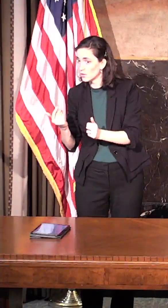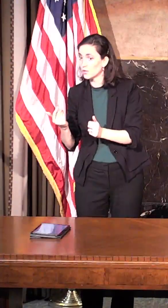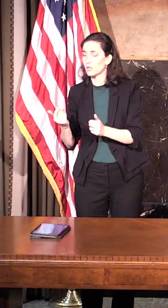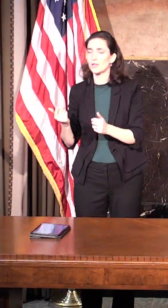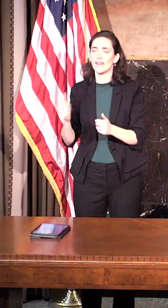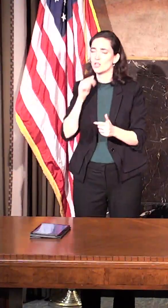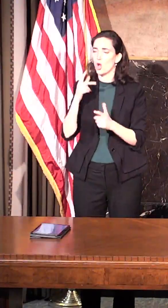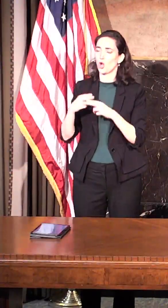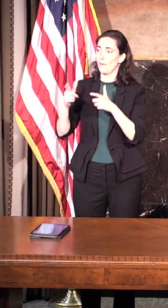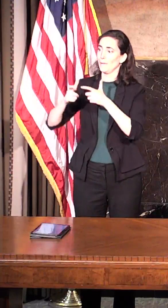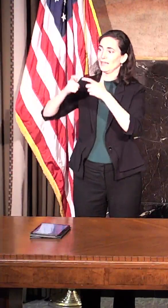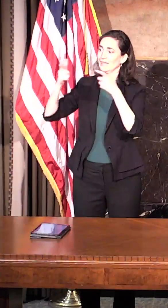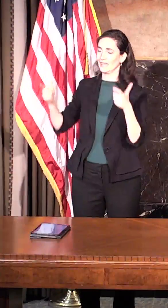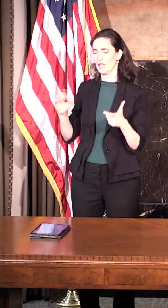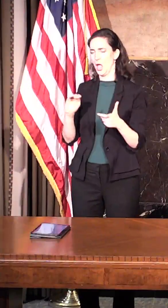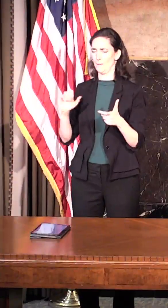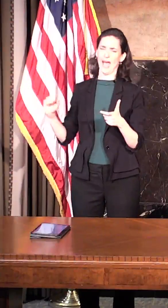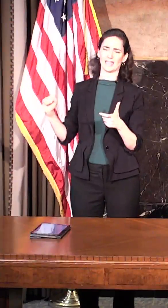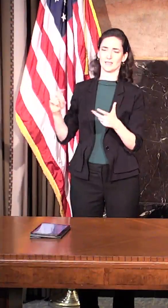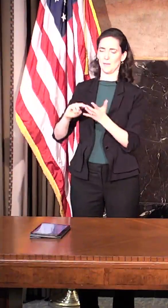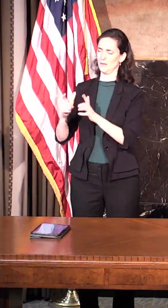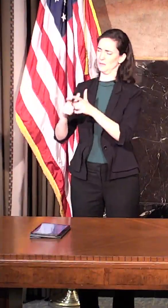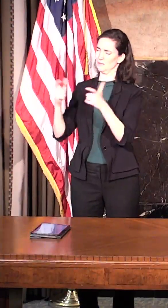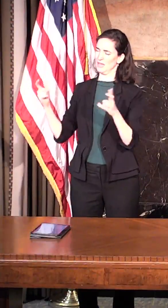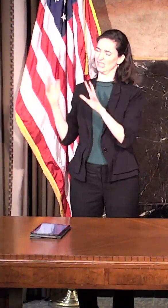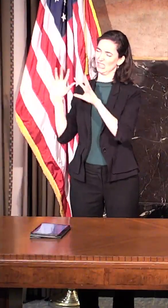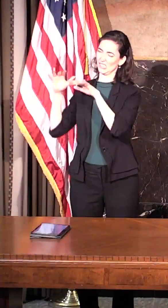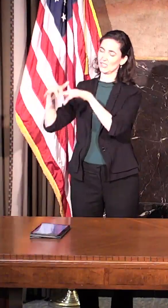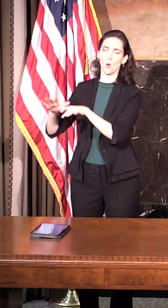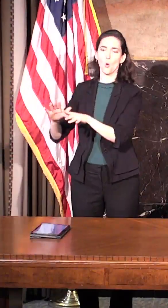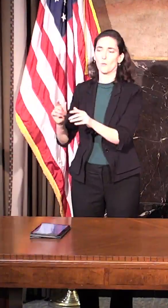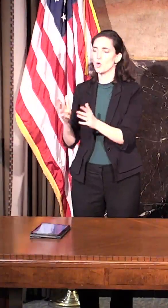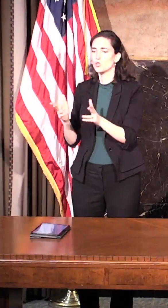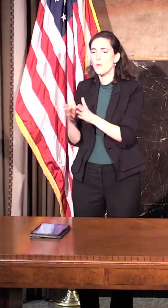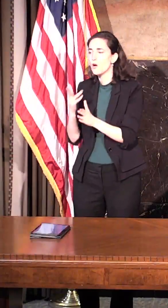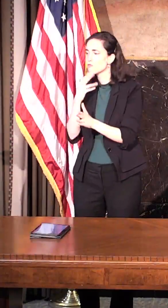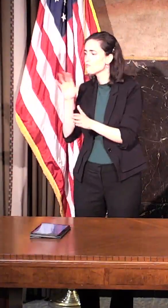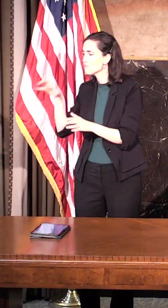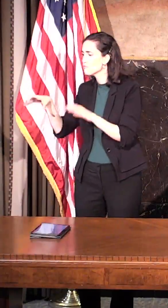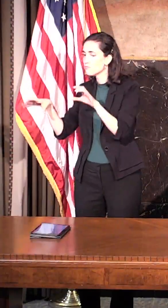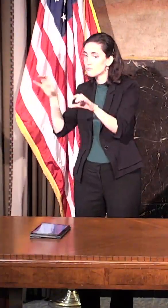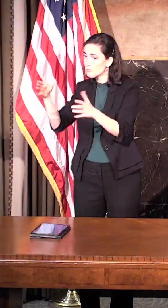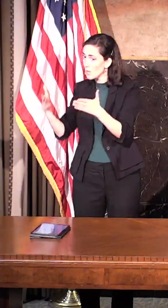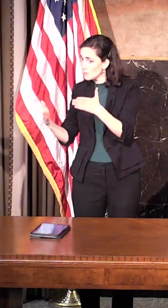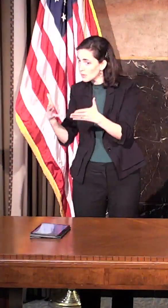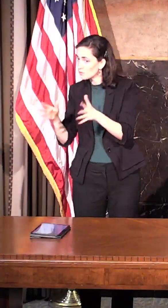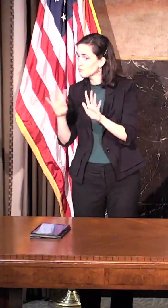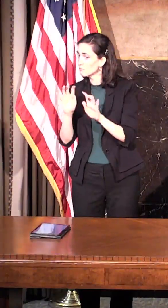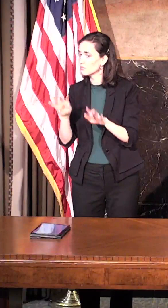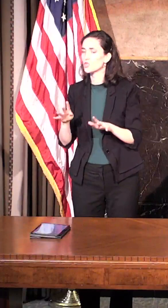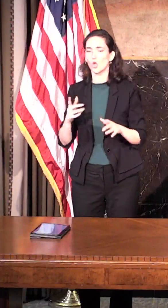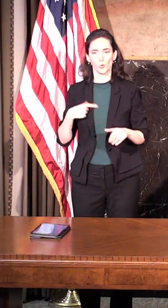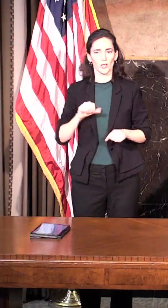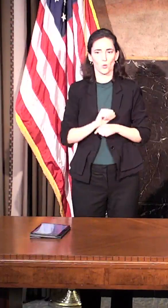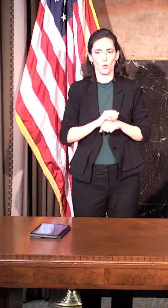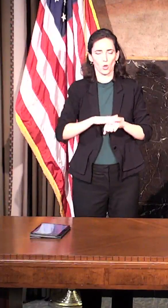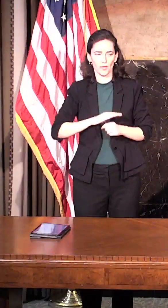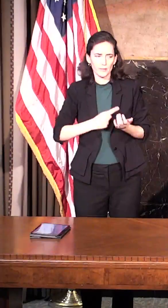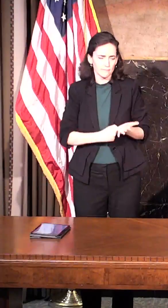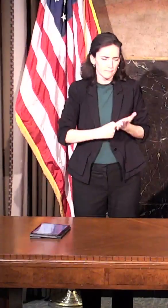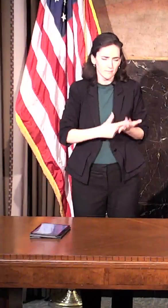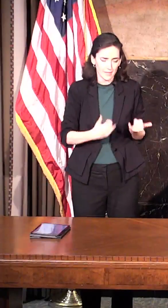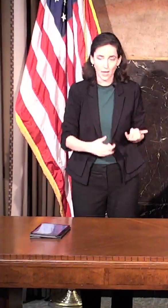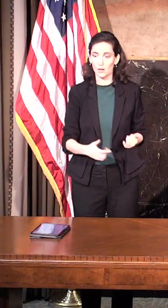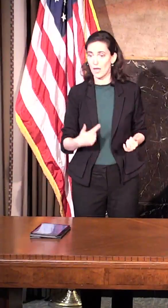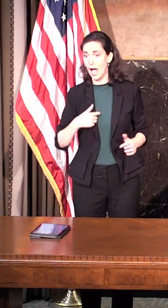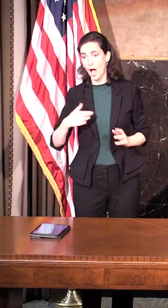mass vaccination site be better for those particular regions? So we're doing all of that work now, and it would be my hope